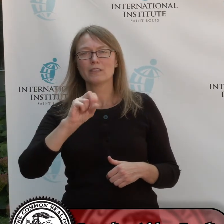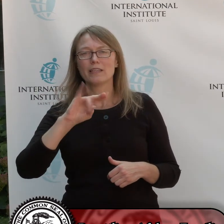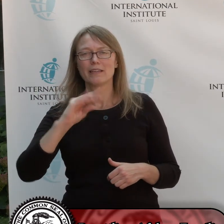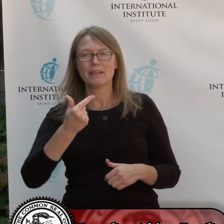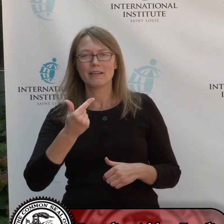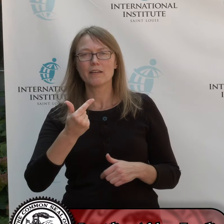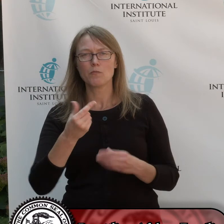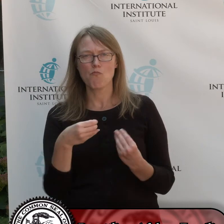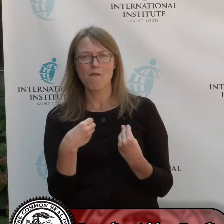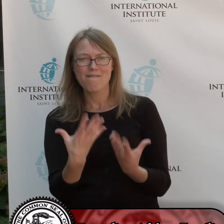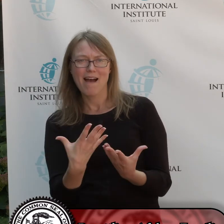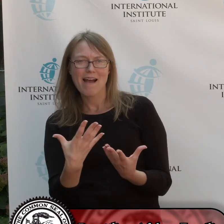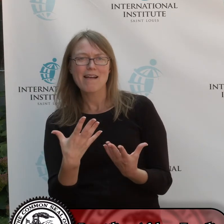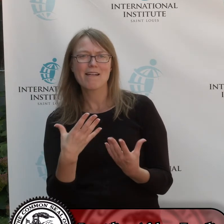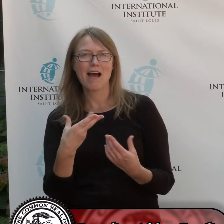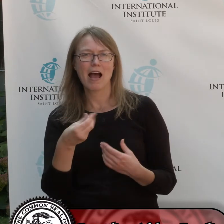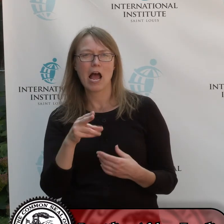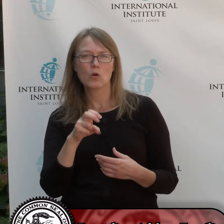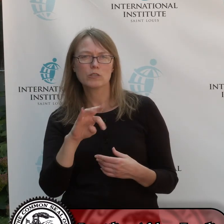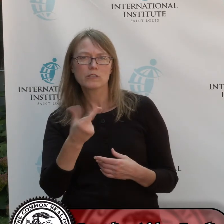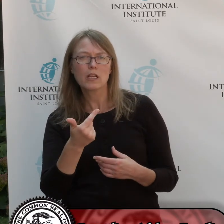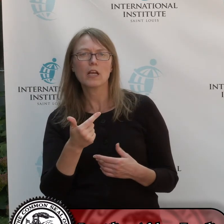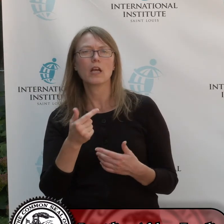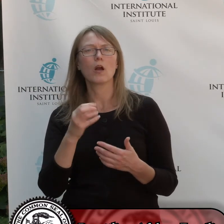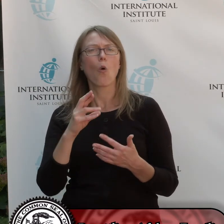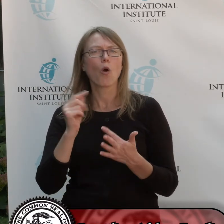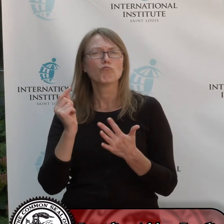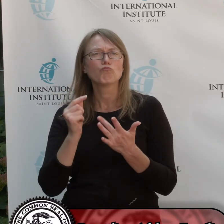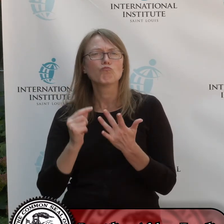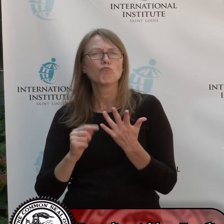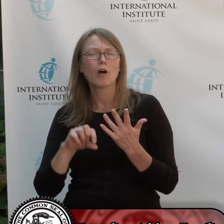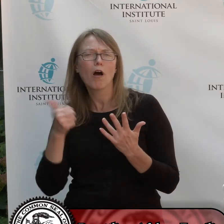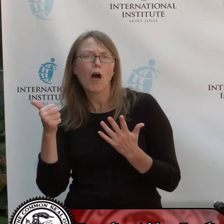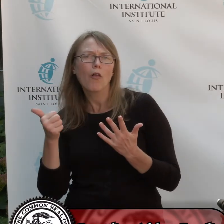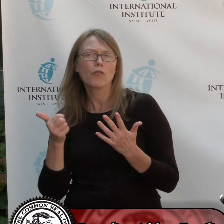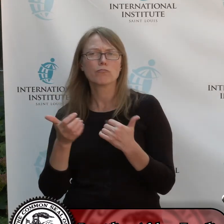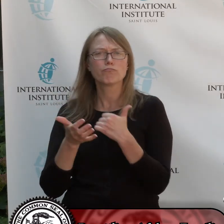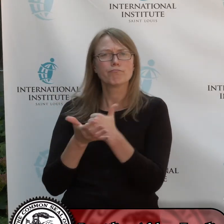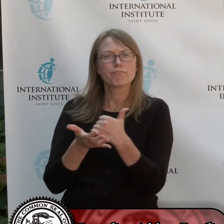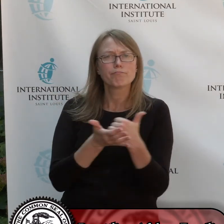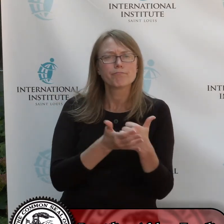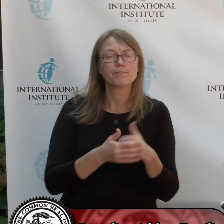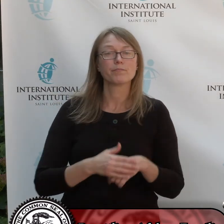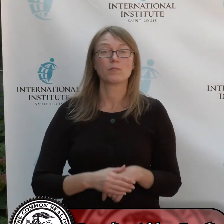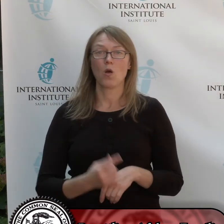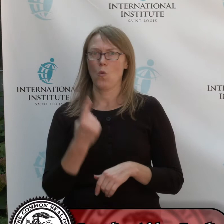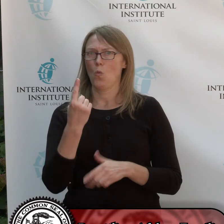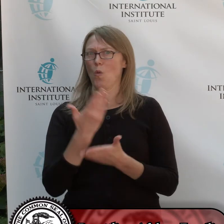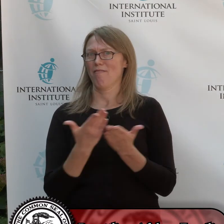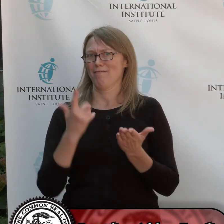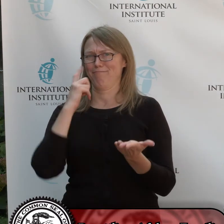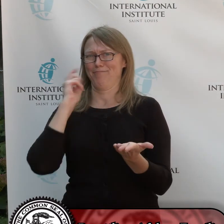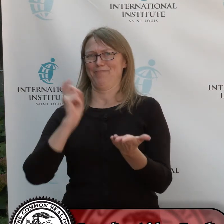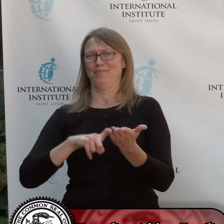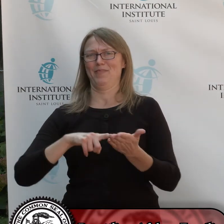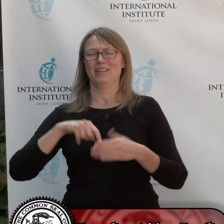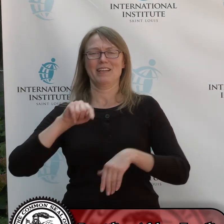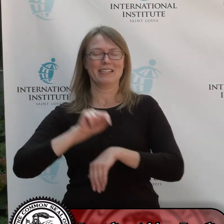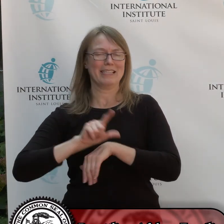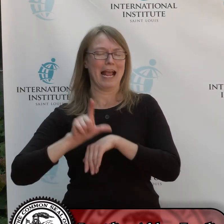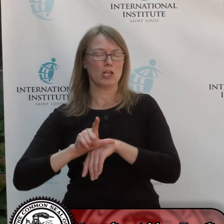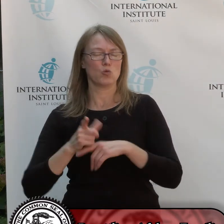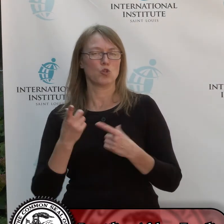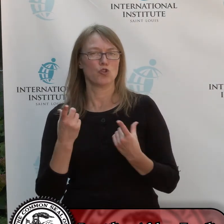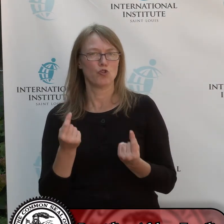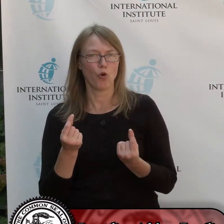comments, one of the things this community has done, I think almost better than any other city or region in this country over